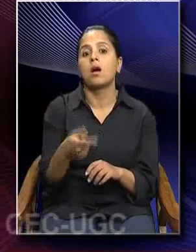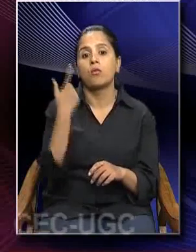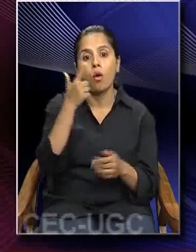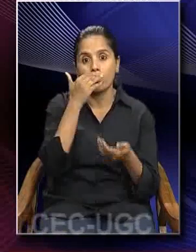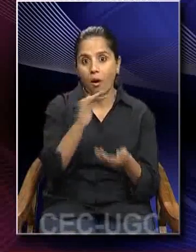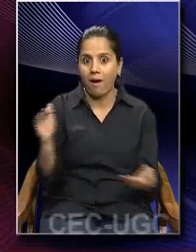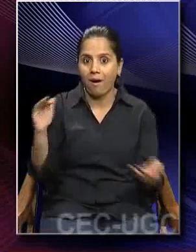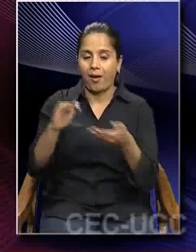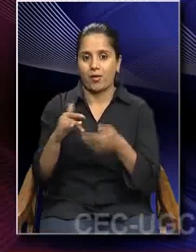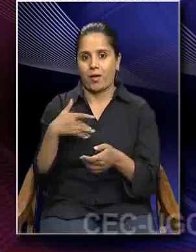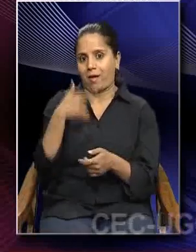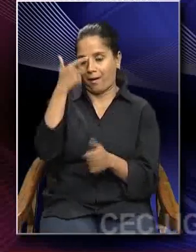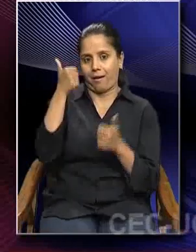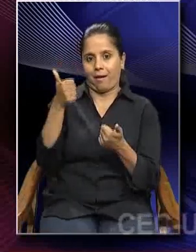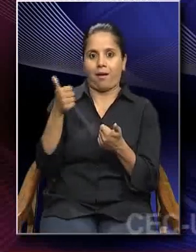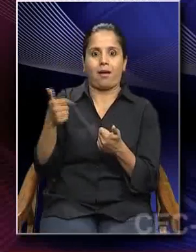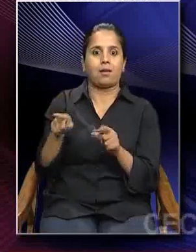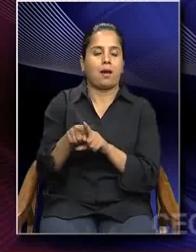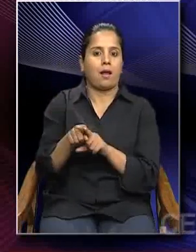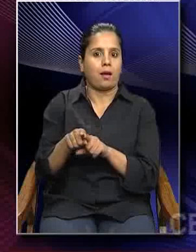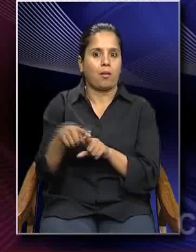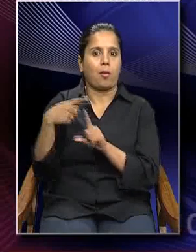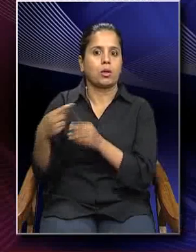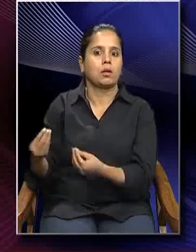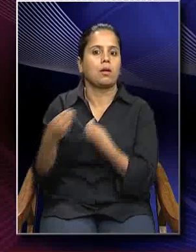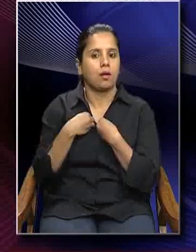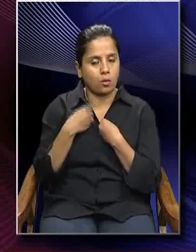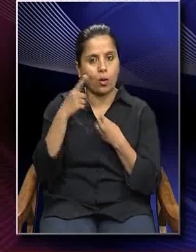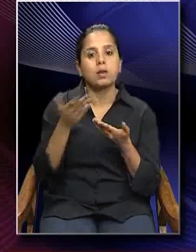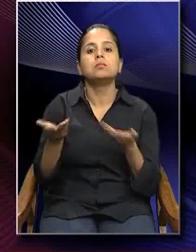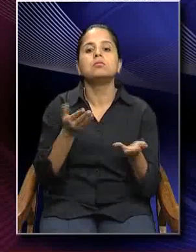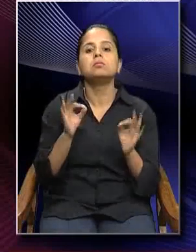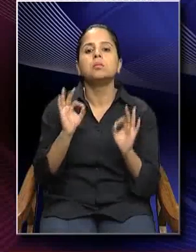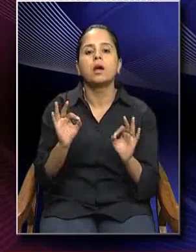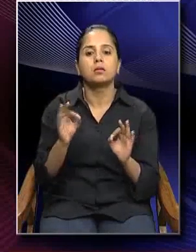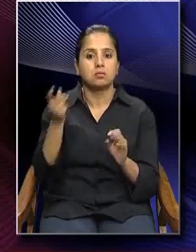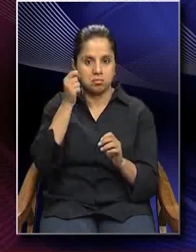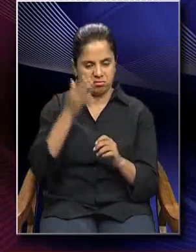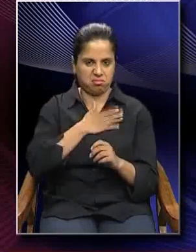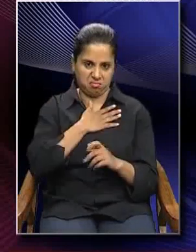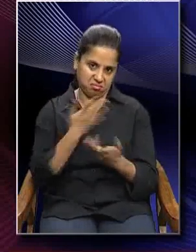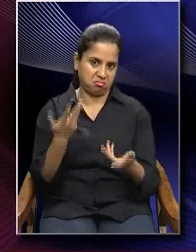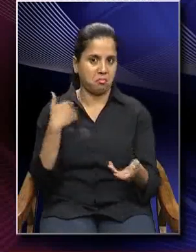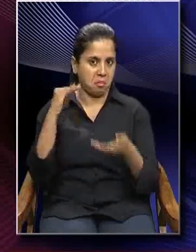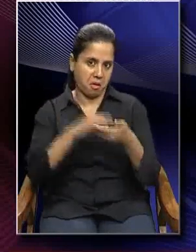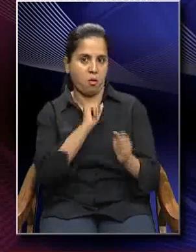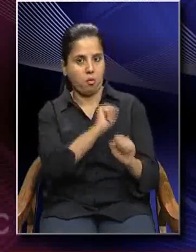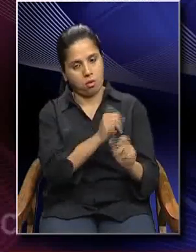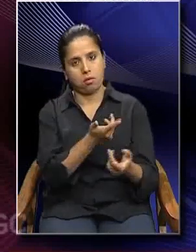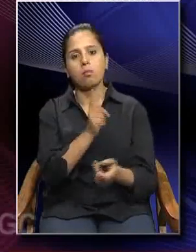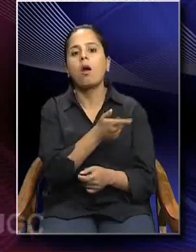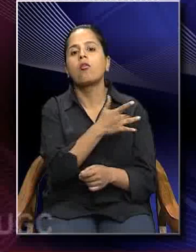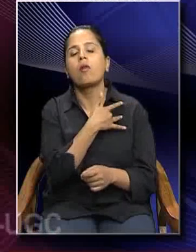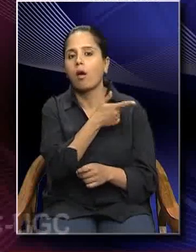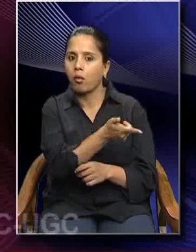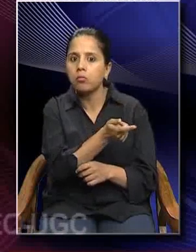for this deliverance or this special service that he was offering. So, a desire